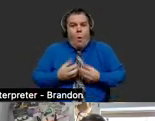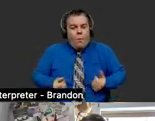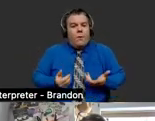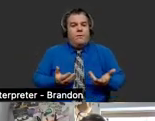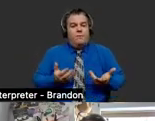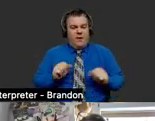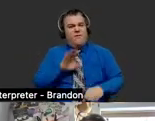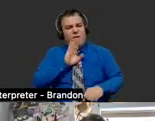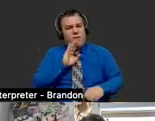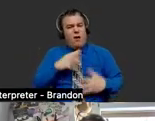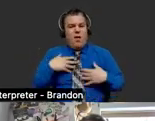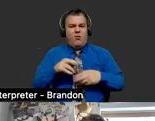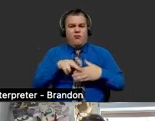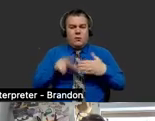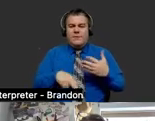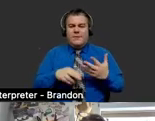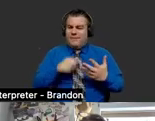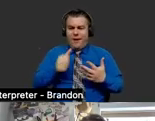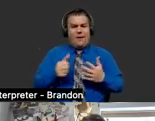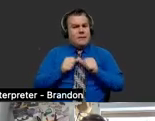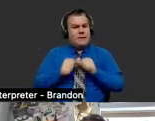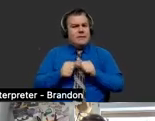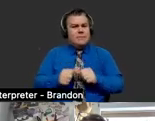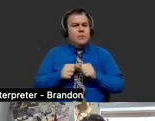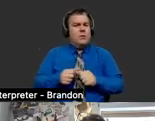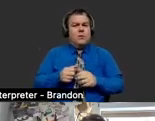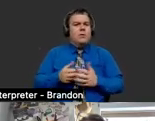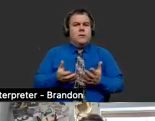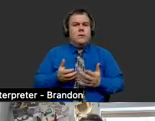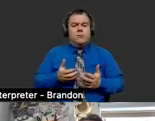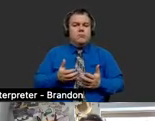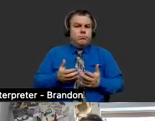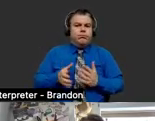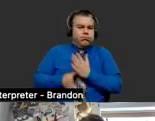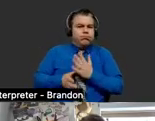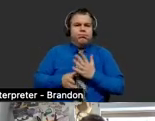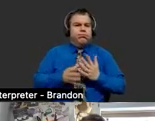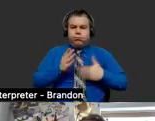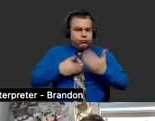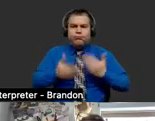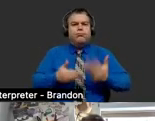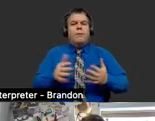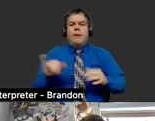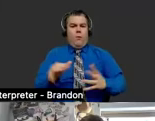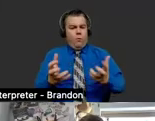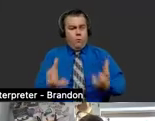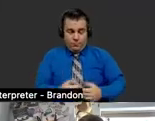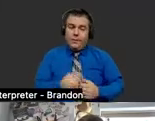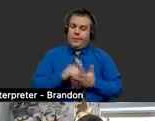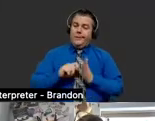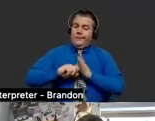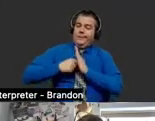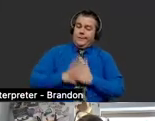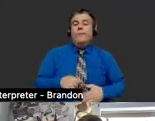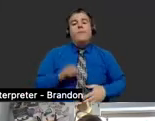health results when things don't keep moving or at all like we want. That's why this is so key. So when you think